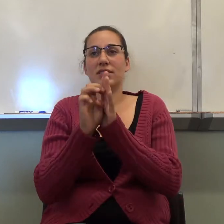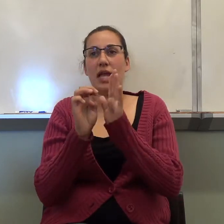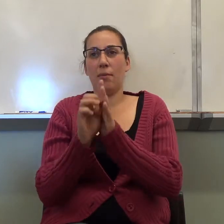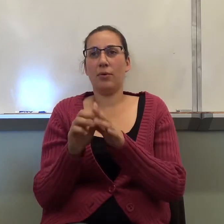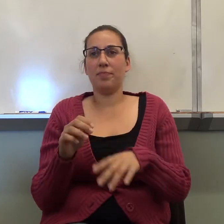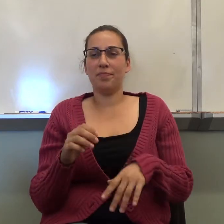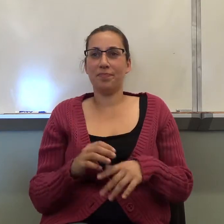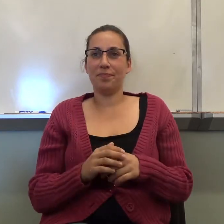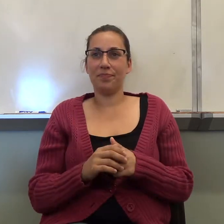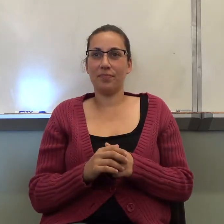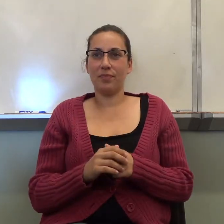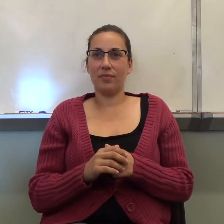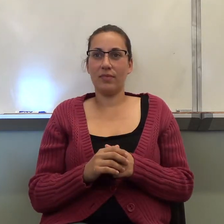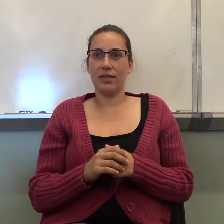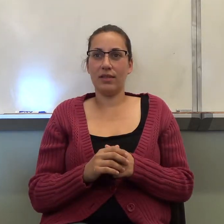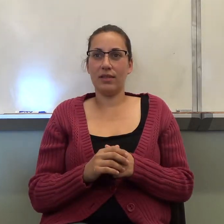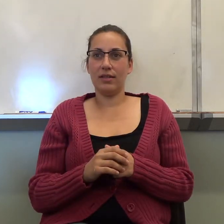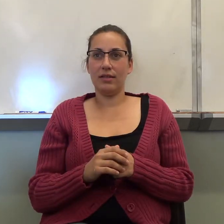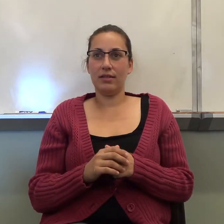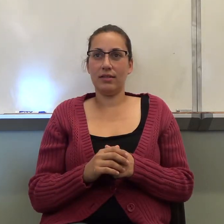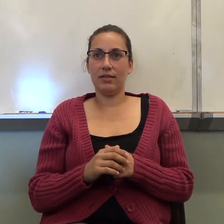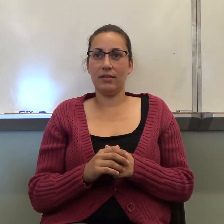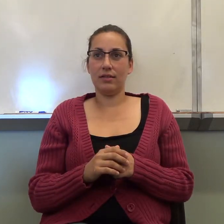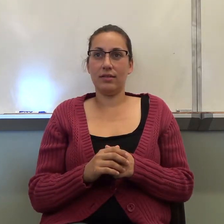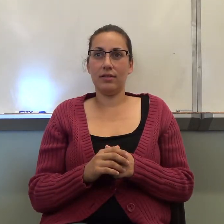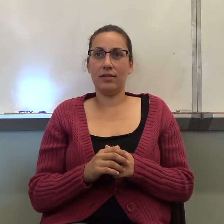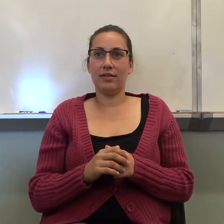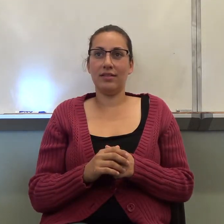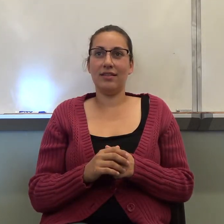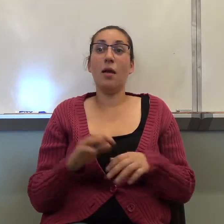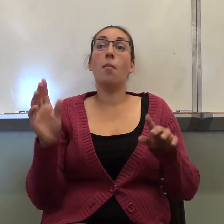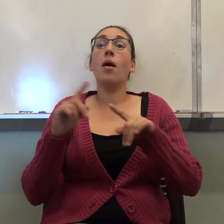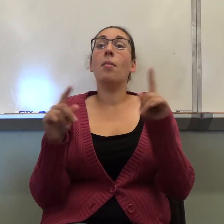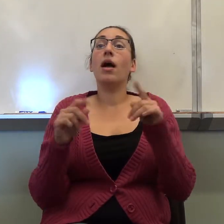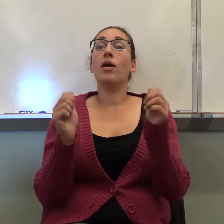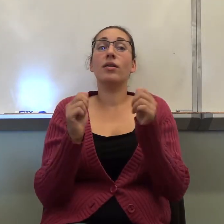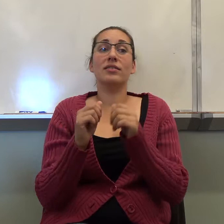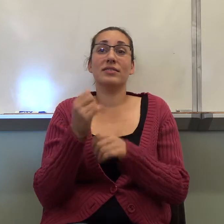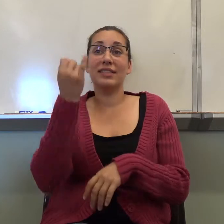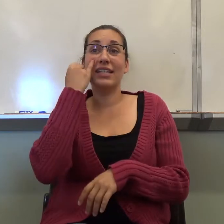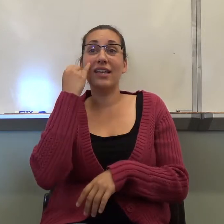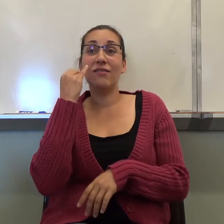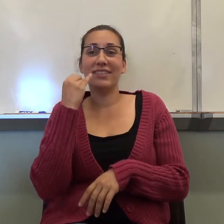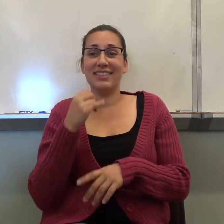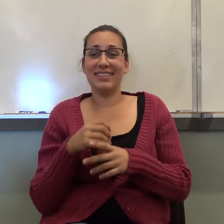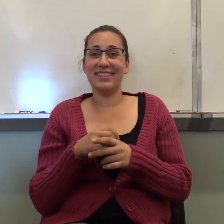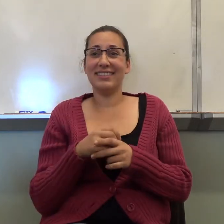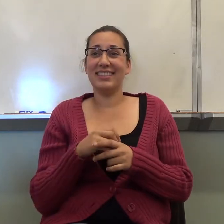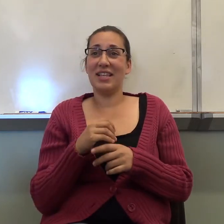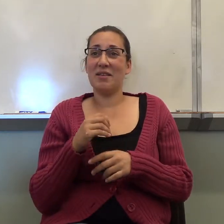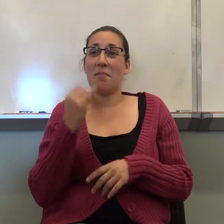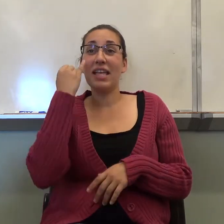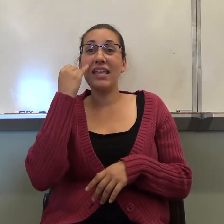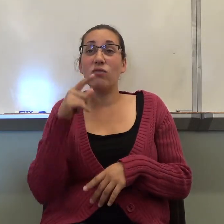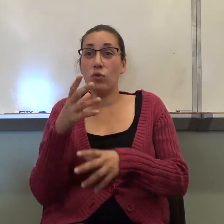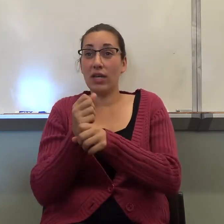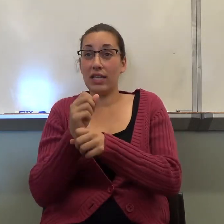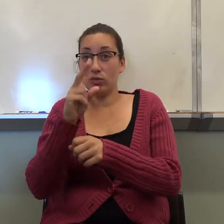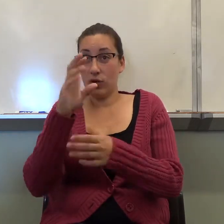Before we can actually solve, we have to simplify things. And there are several things that help with simplification.